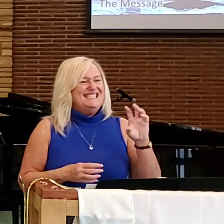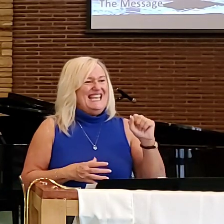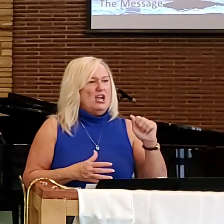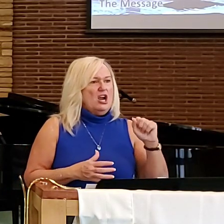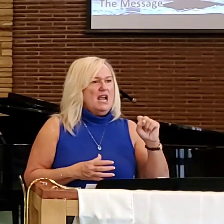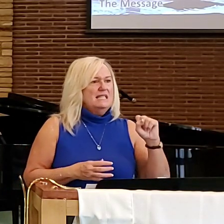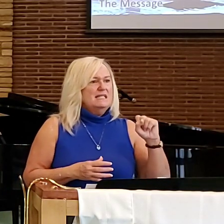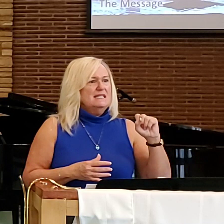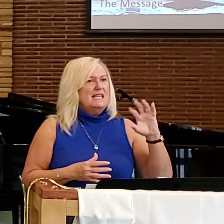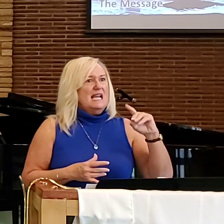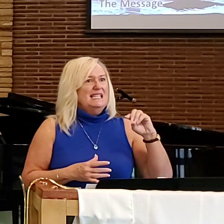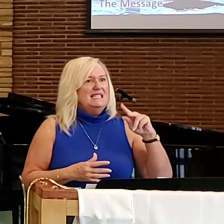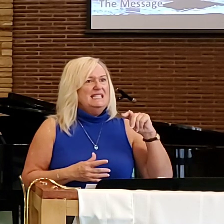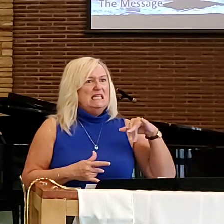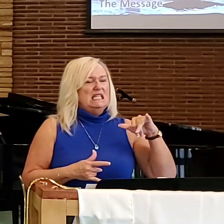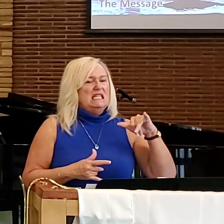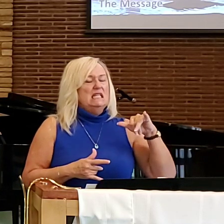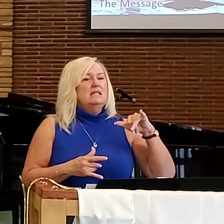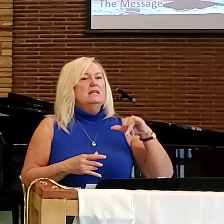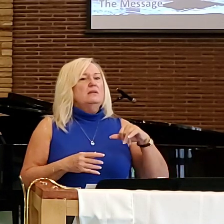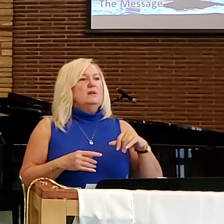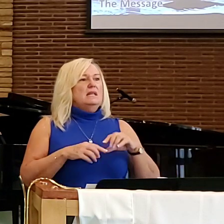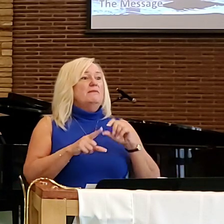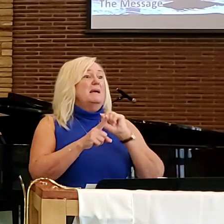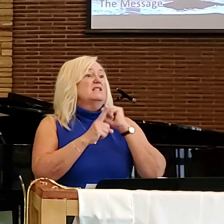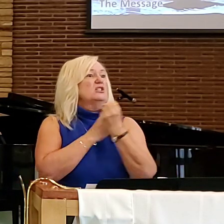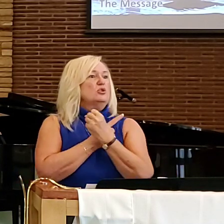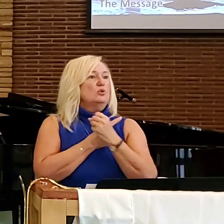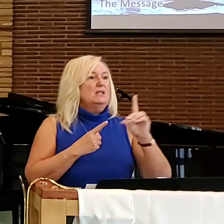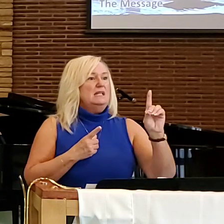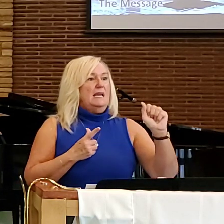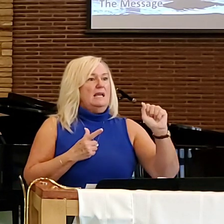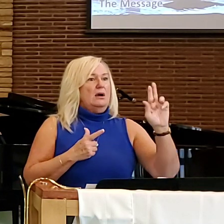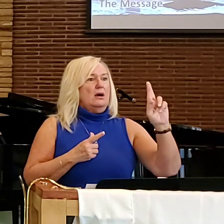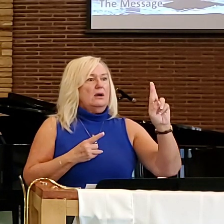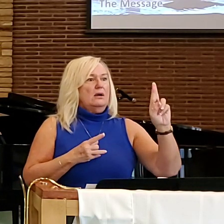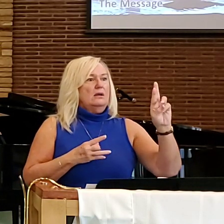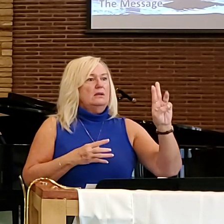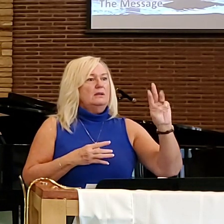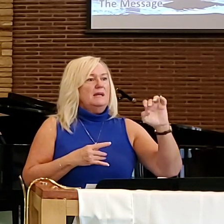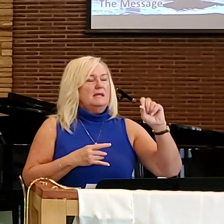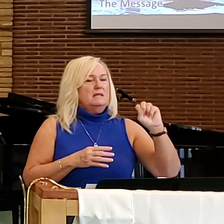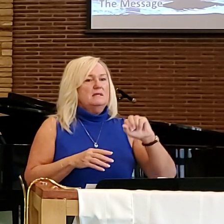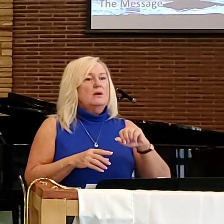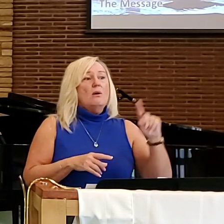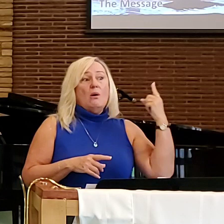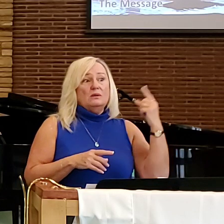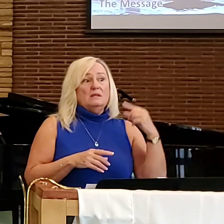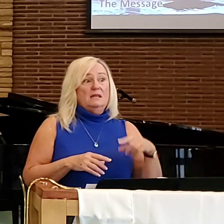then we should live by social Darwinism. Only the fittest survive.